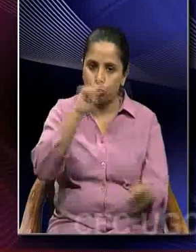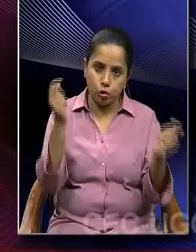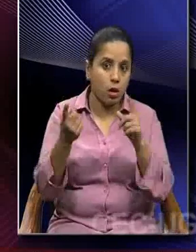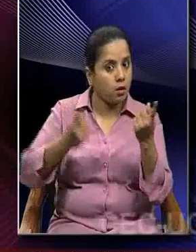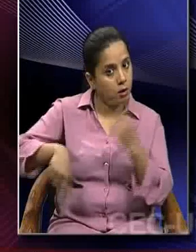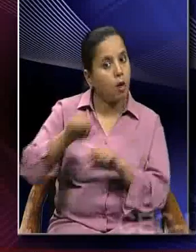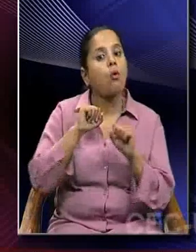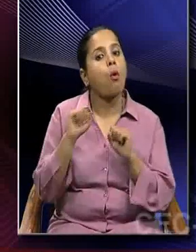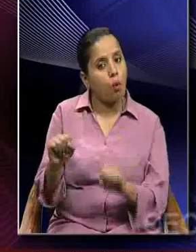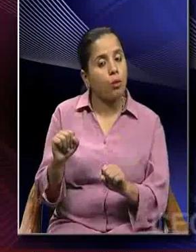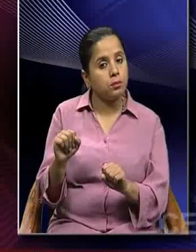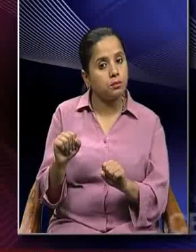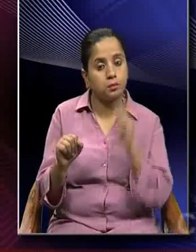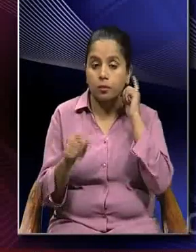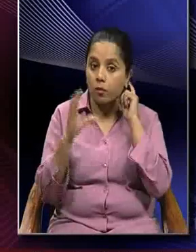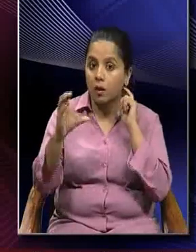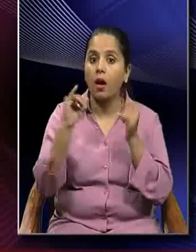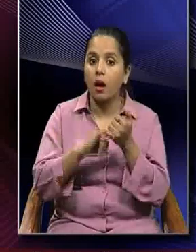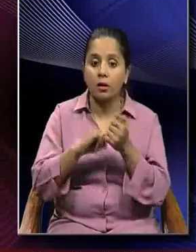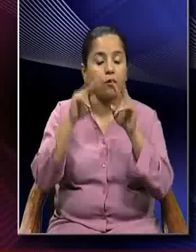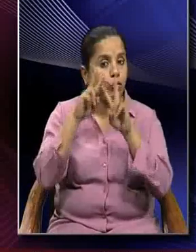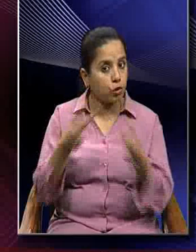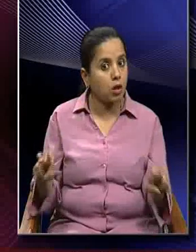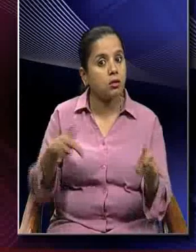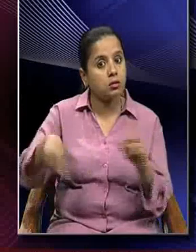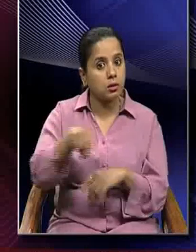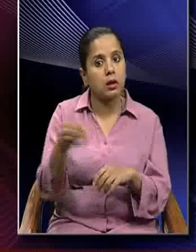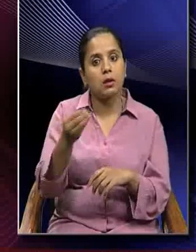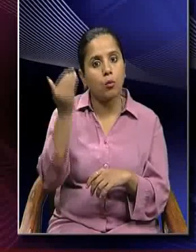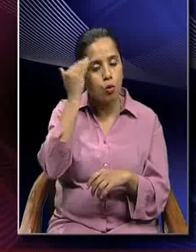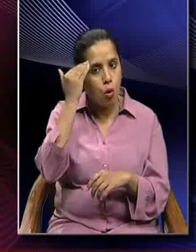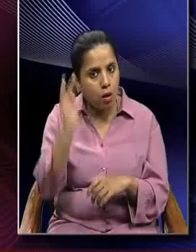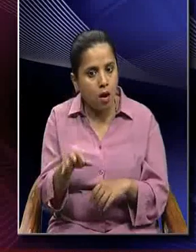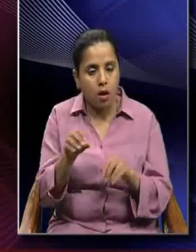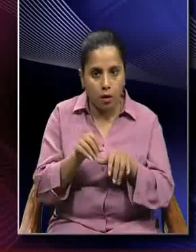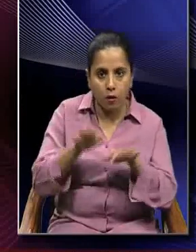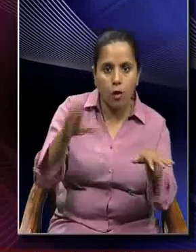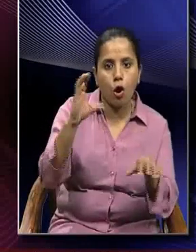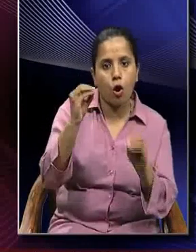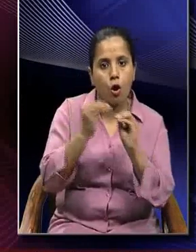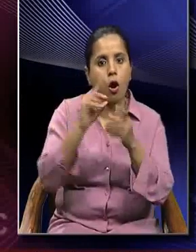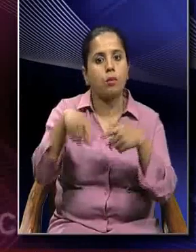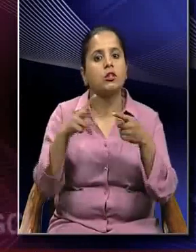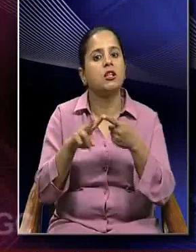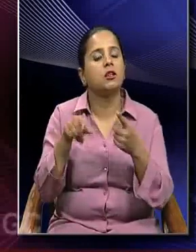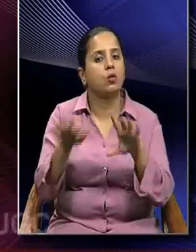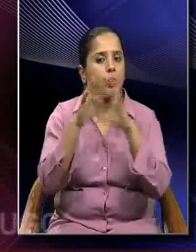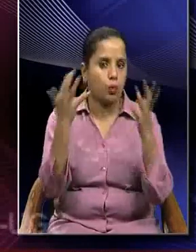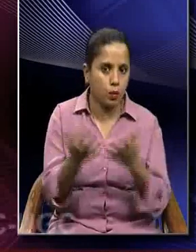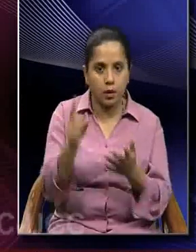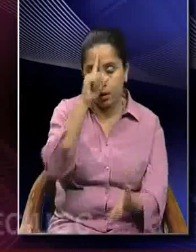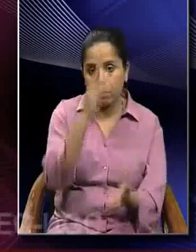them. CSS researchers use subjective knowledge to influence the objective world. They believe